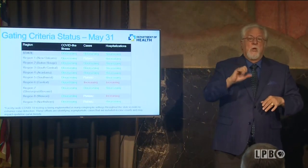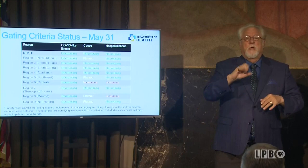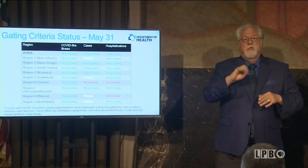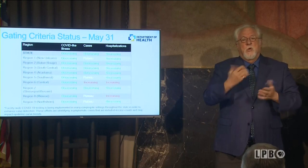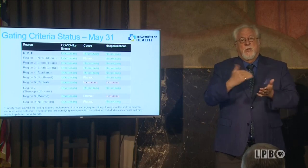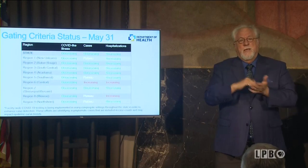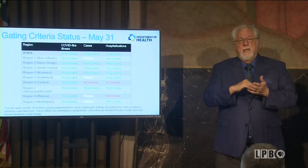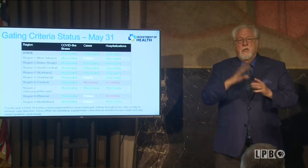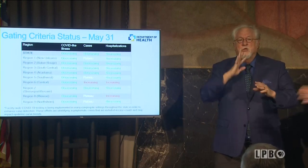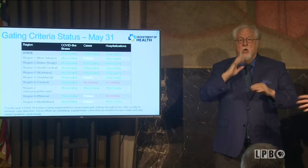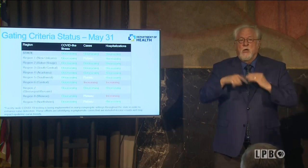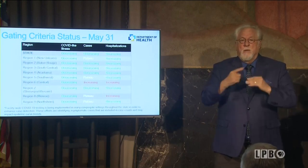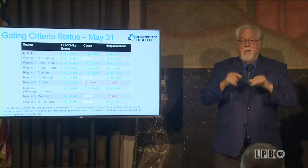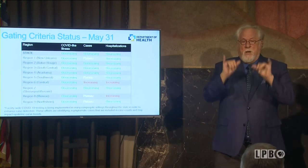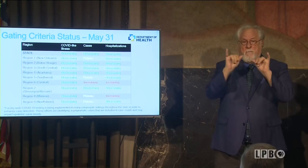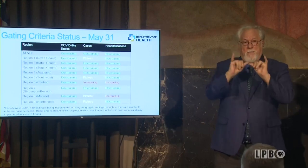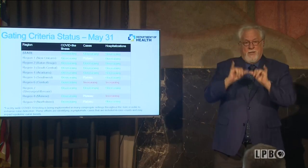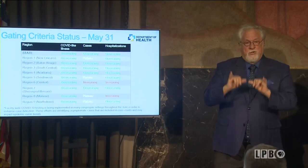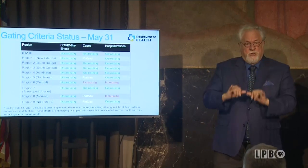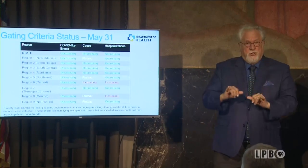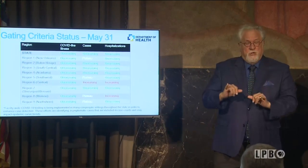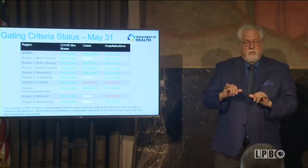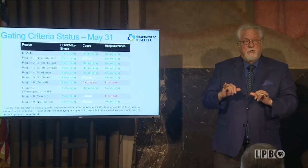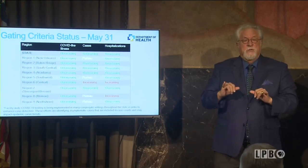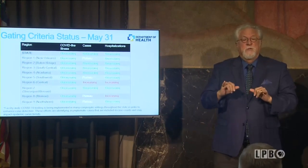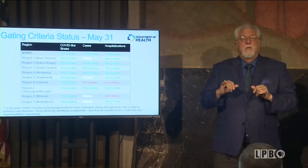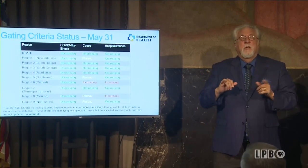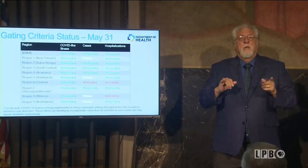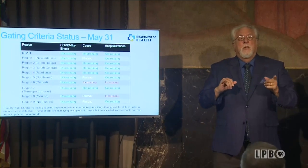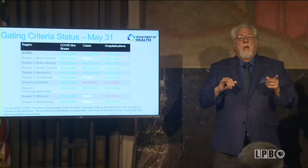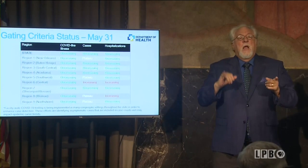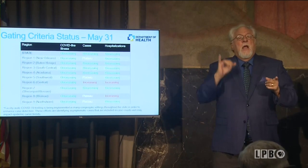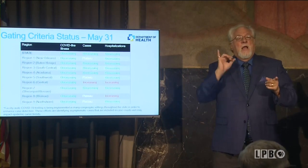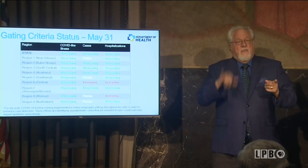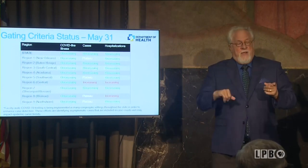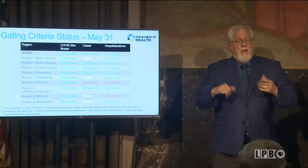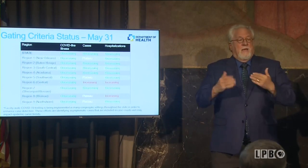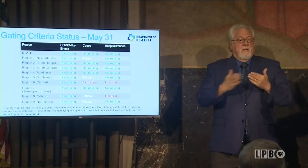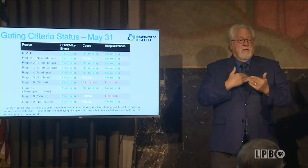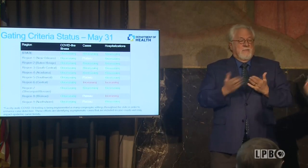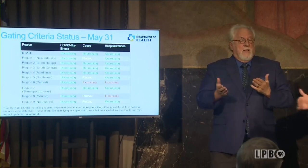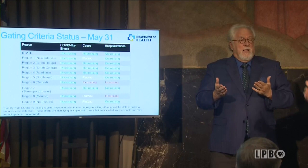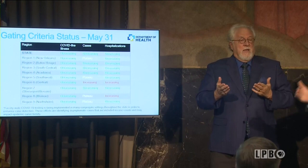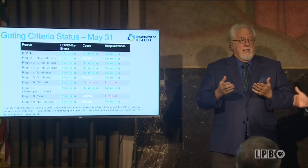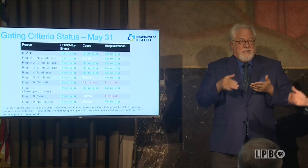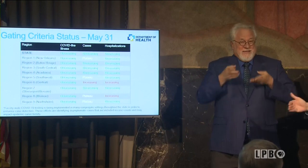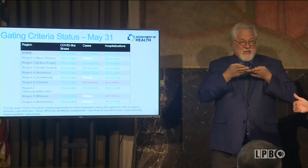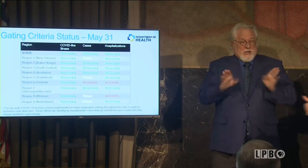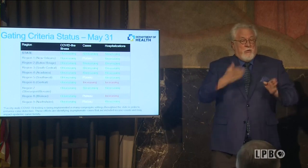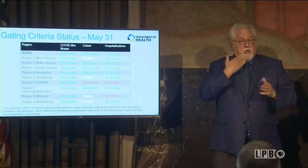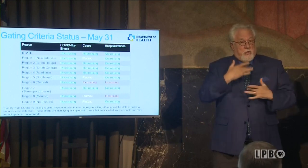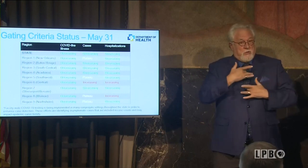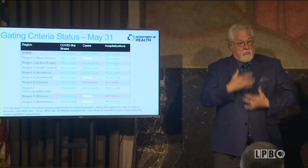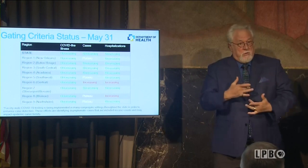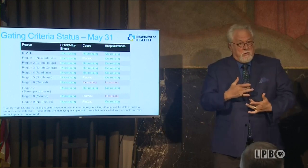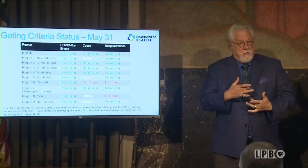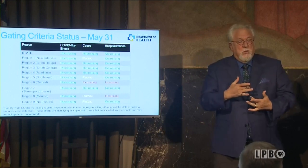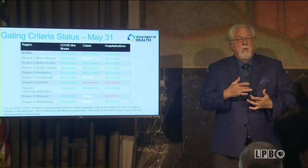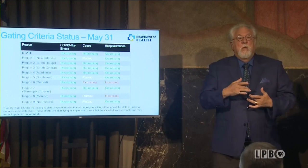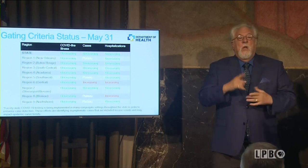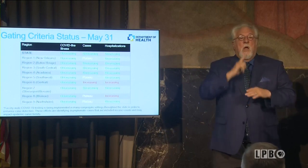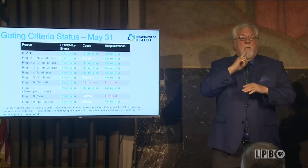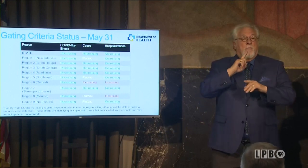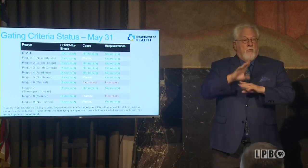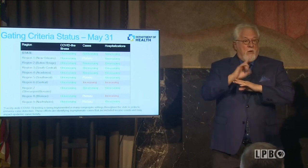again, when we talk about the measures, as I will later on in the presentation, that despite this generally good trend, promising